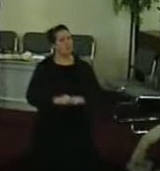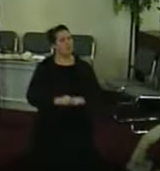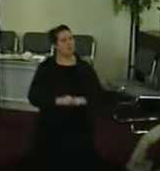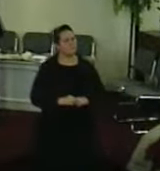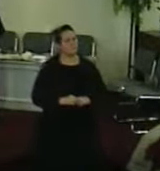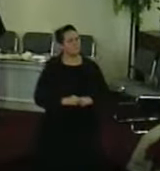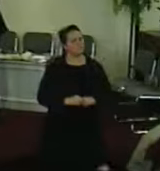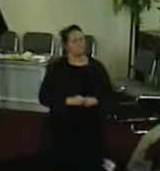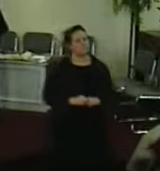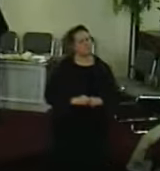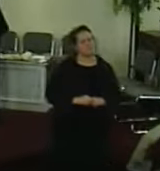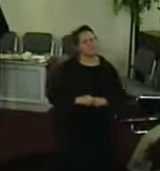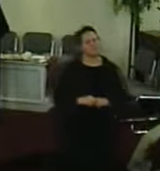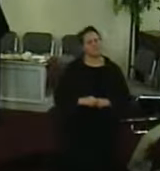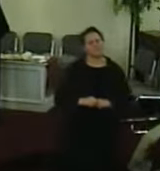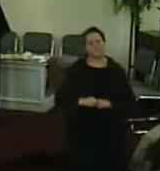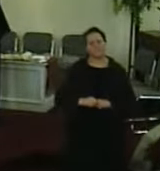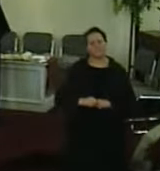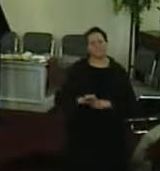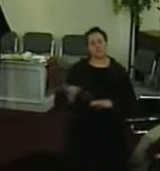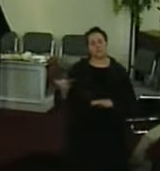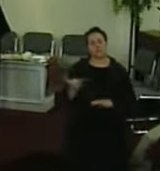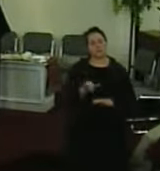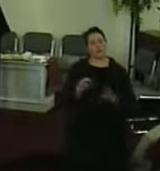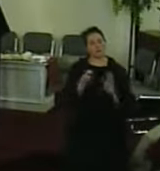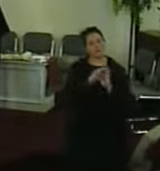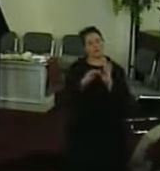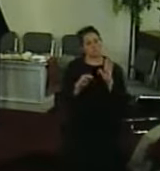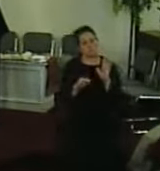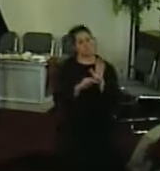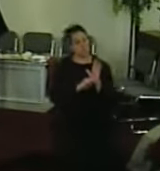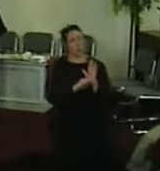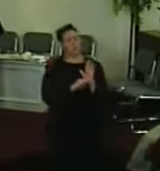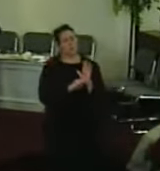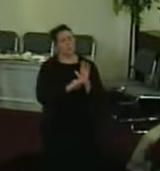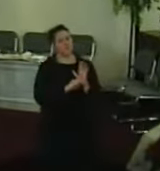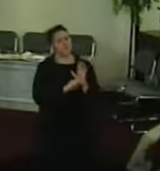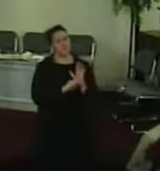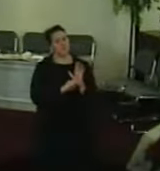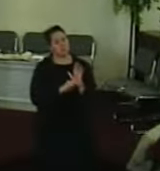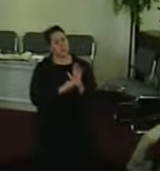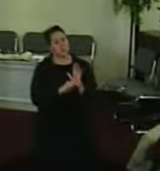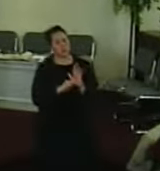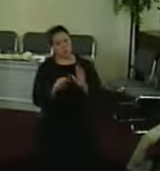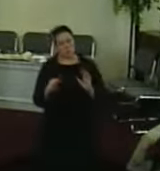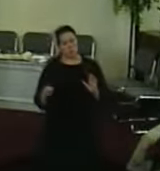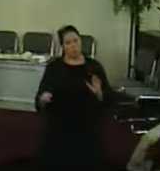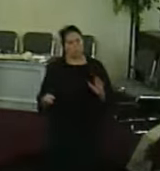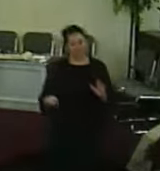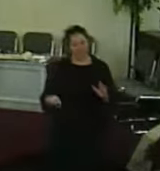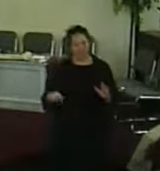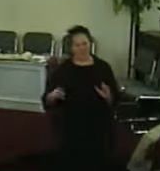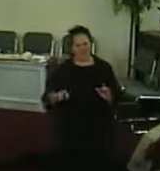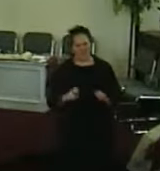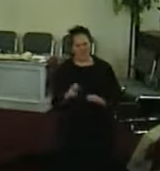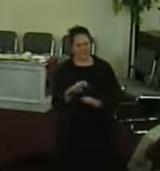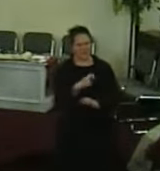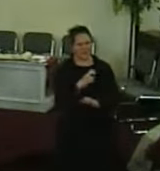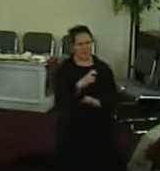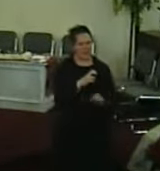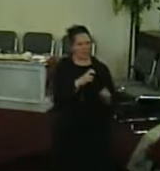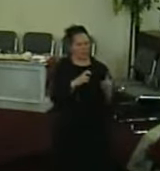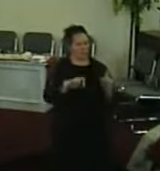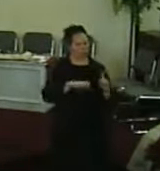And just like Moses put that copper snake or brass snake up on that pole, and